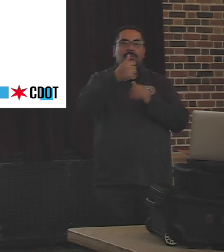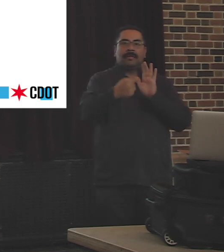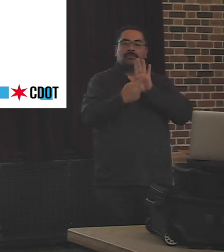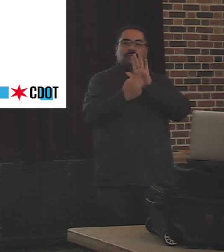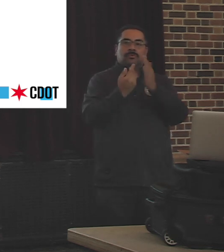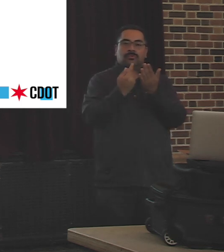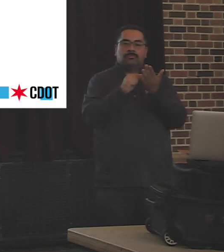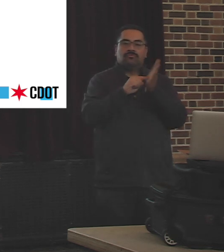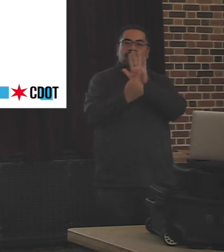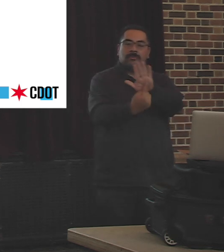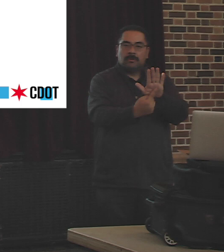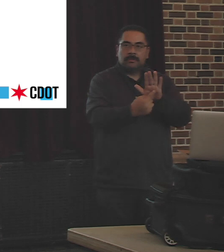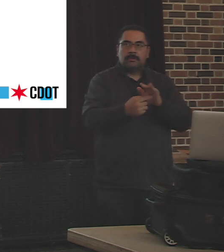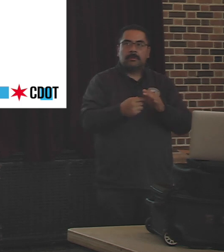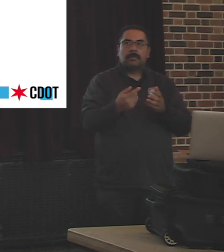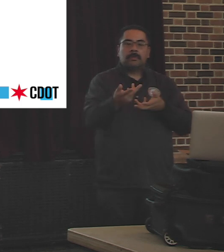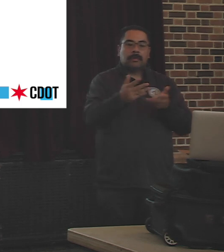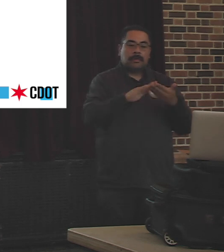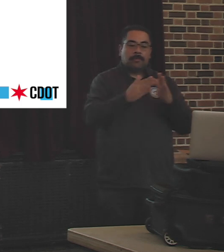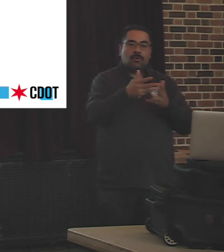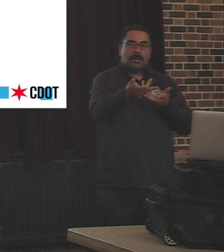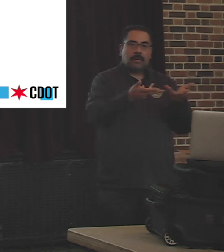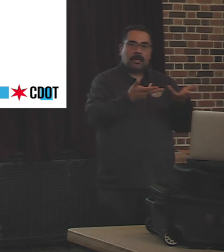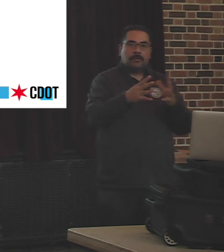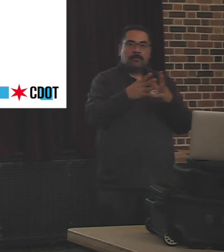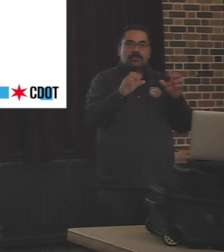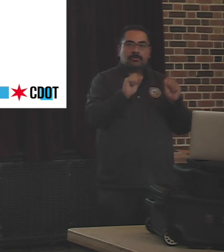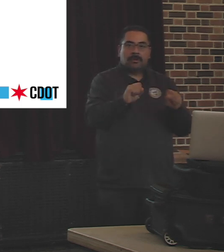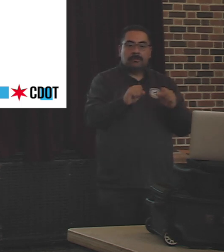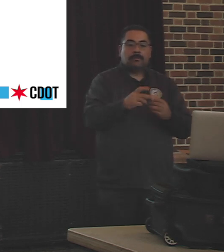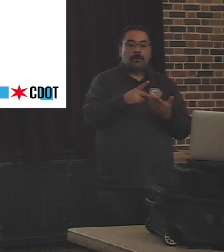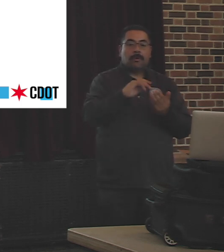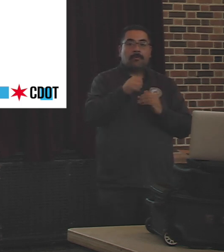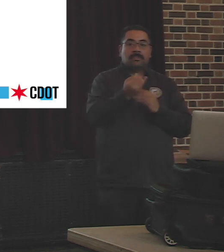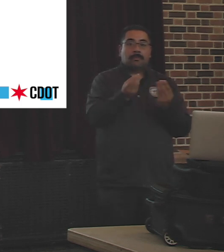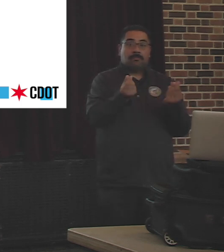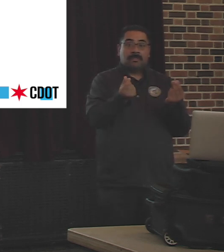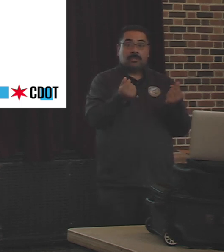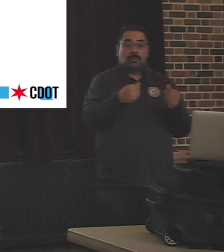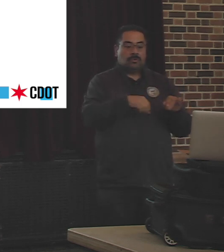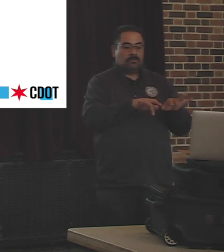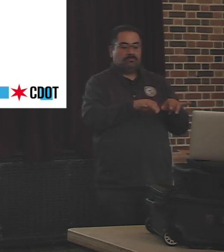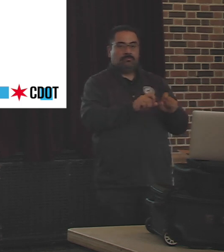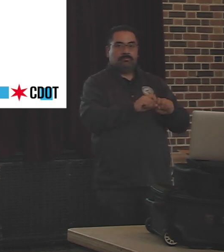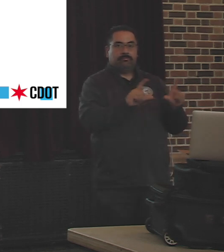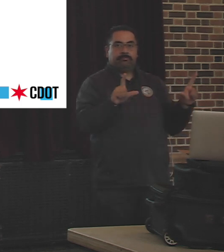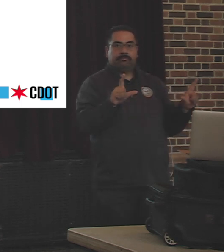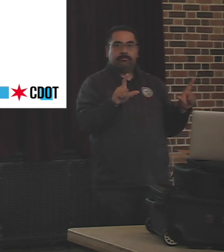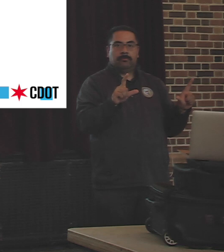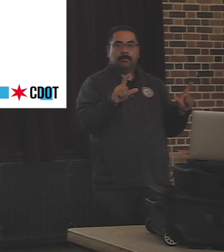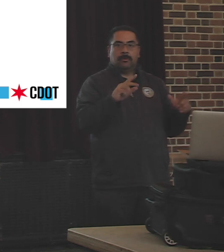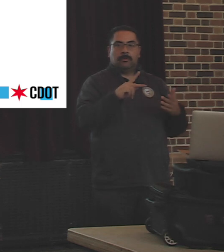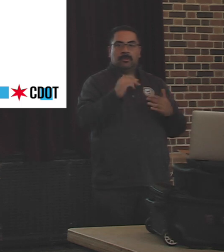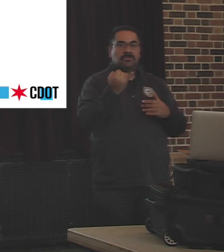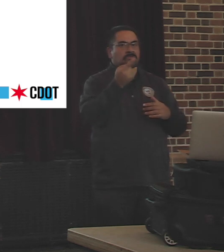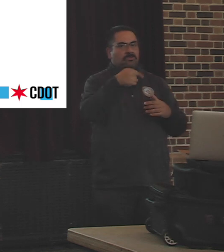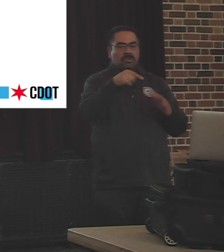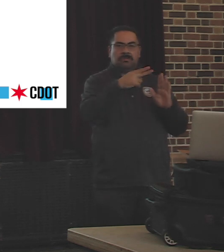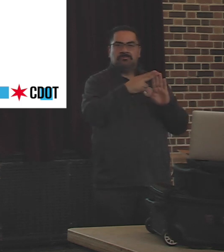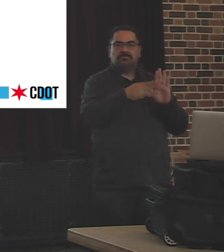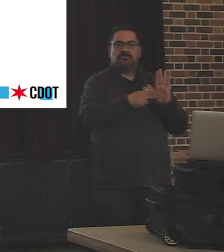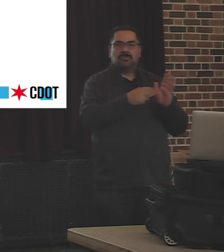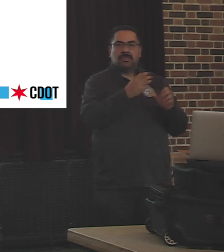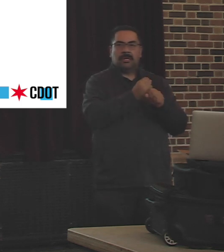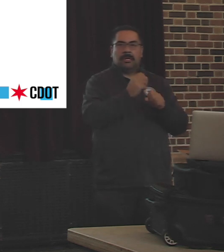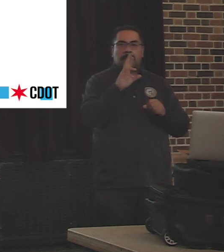as often as possible. Project materials can be viewed on the project website, and everyone can sign up to receive